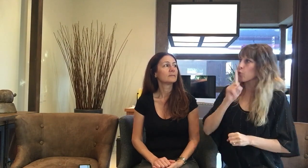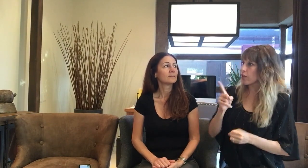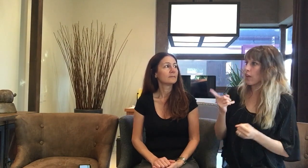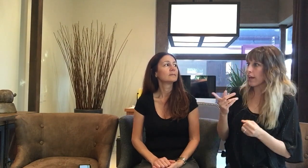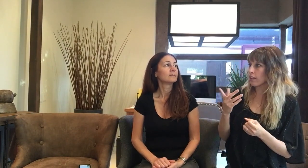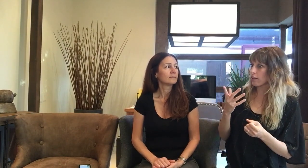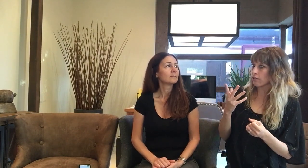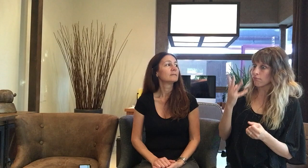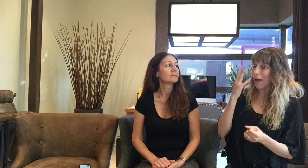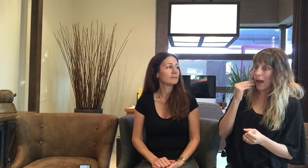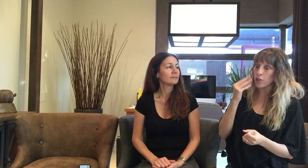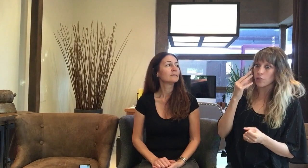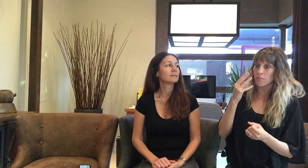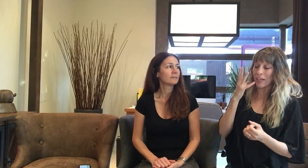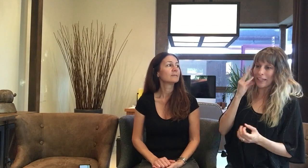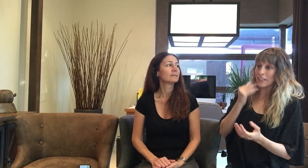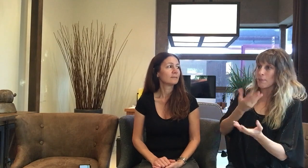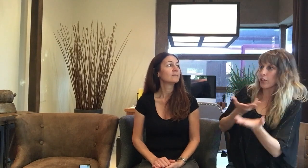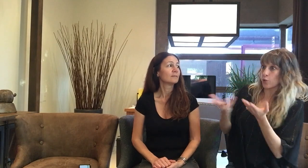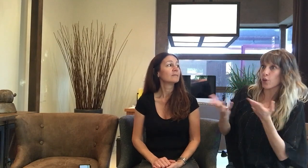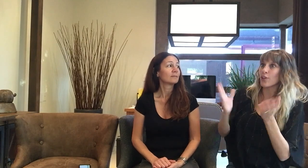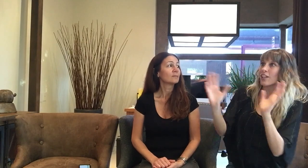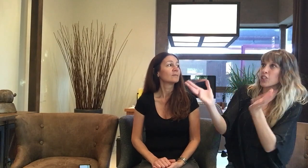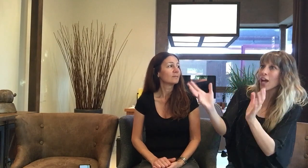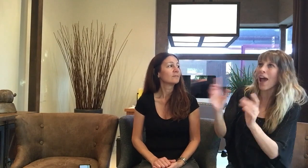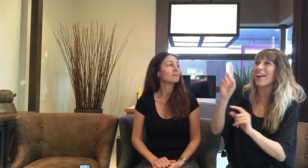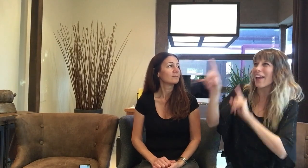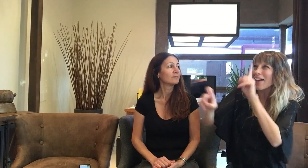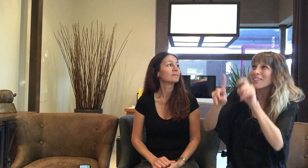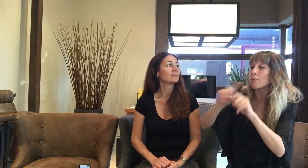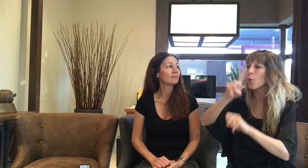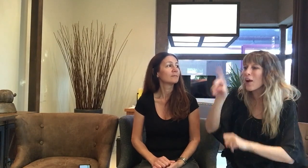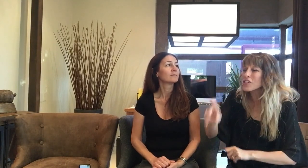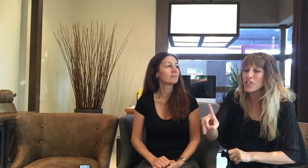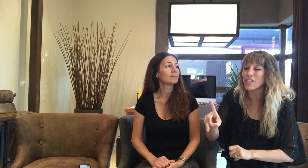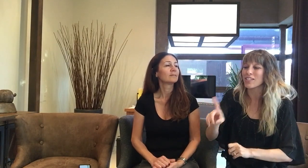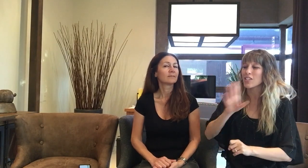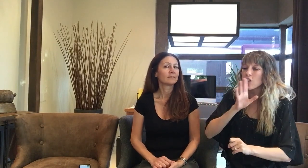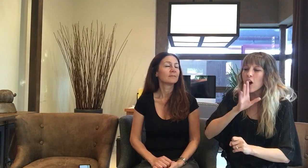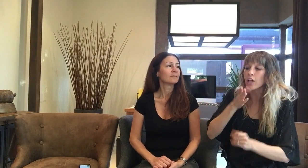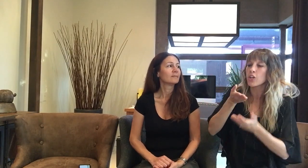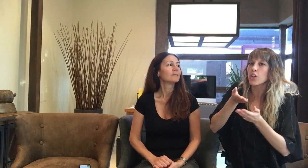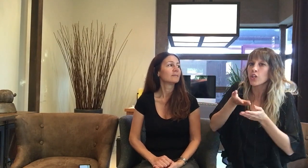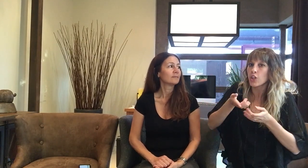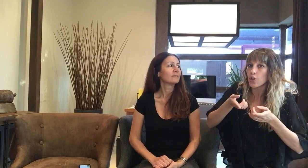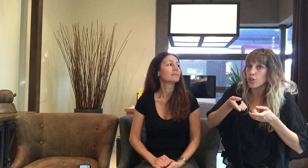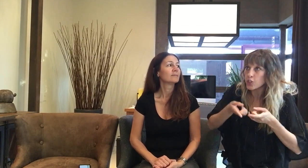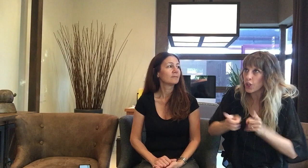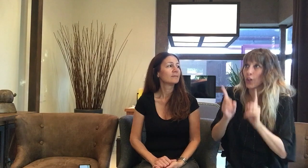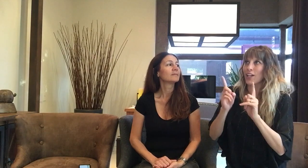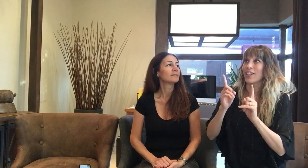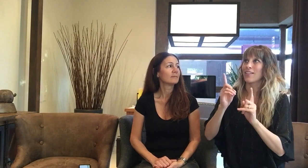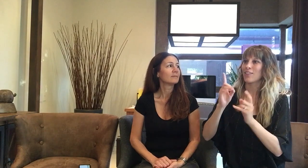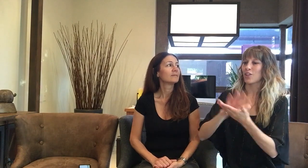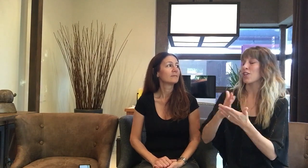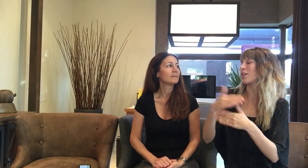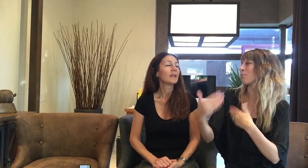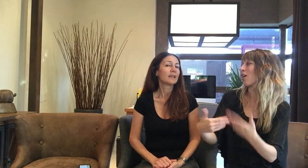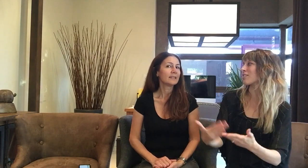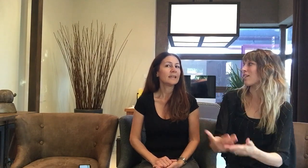real like experience where you get to chat and ask them questions and talk during the cooking process.